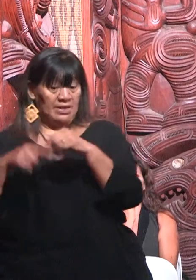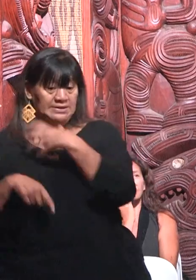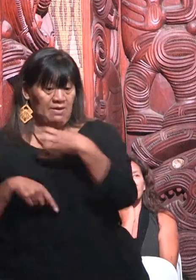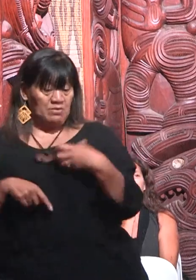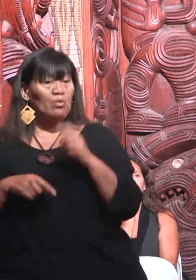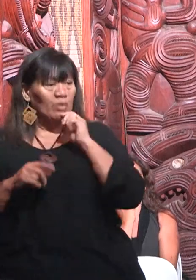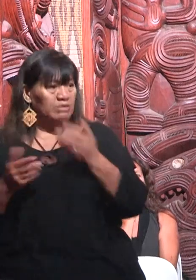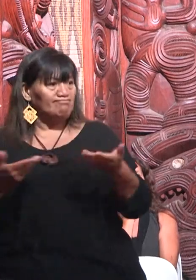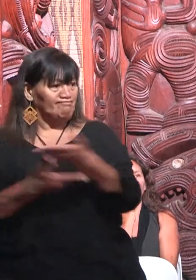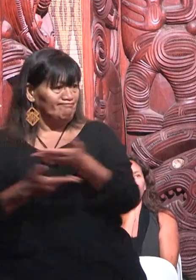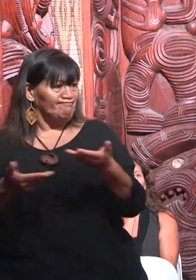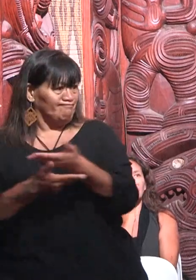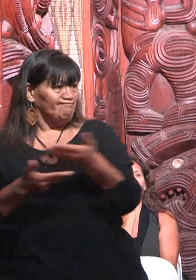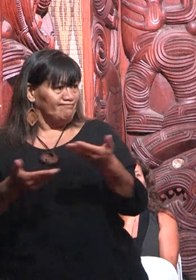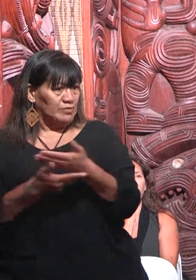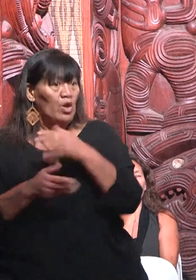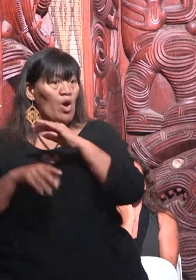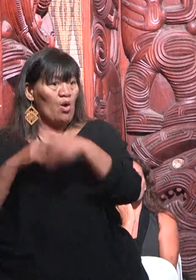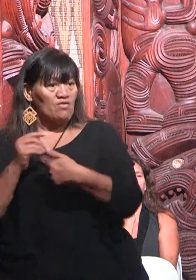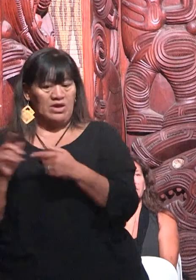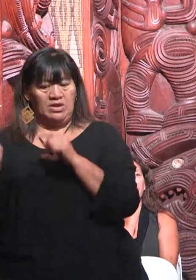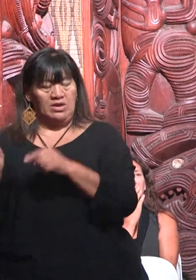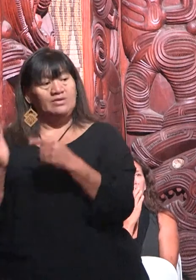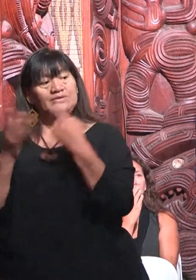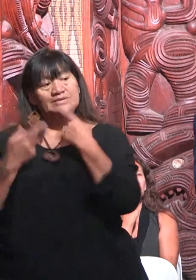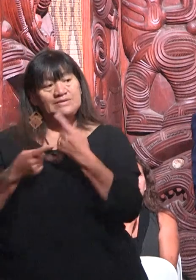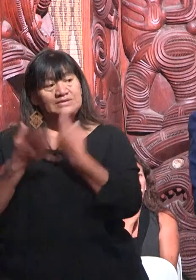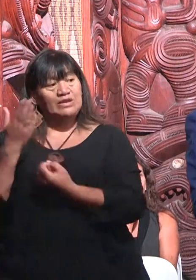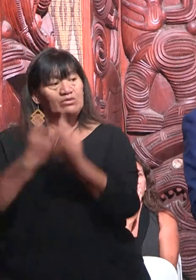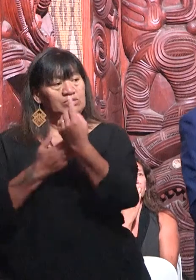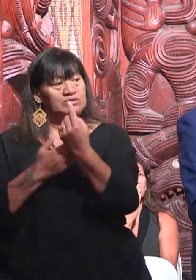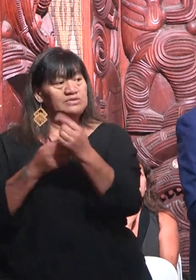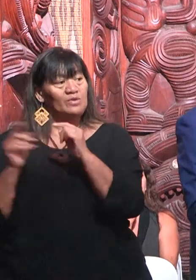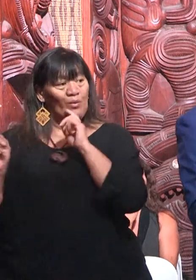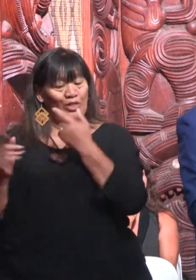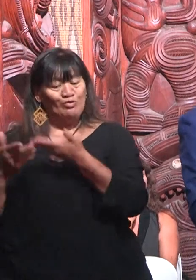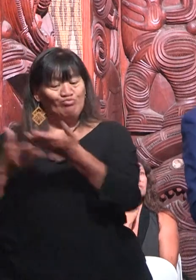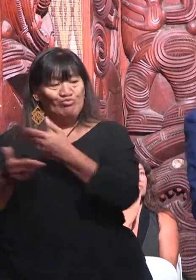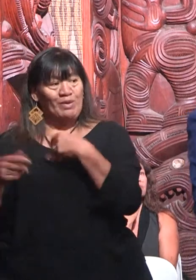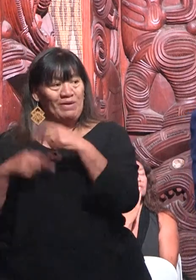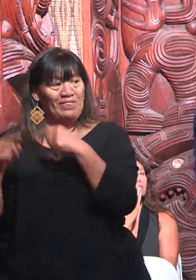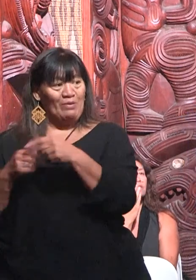have conversations about he whakaputanga. So therefore,